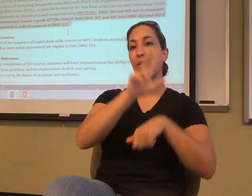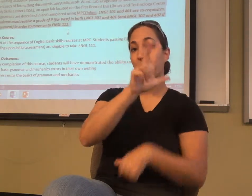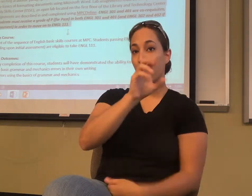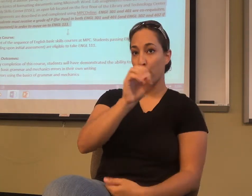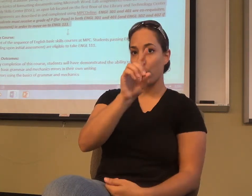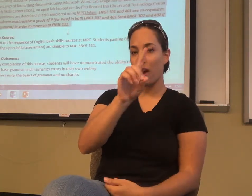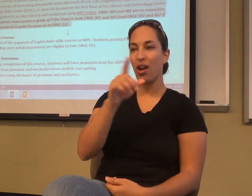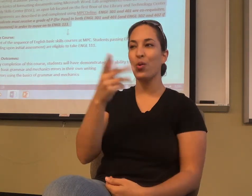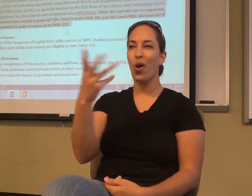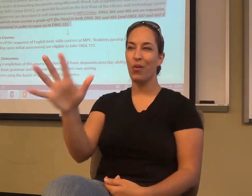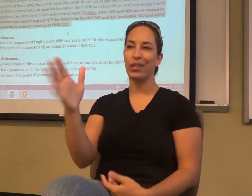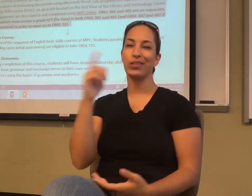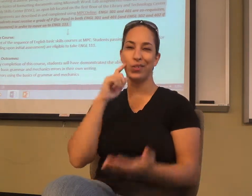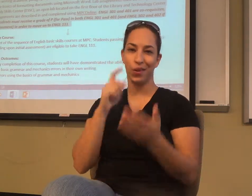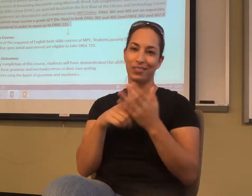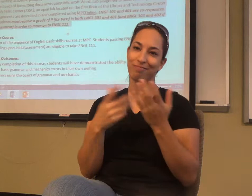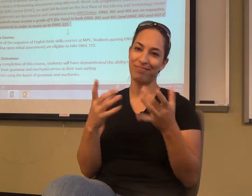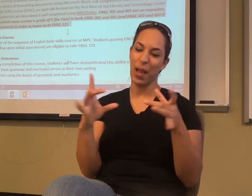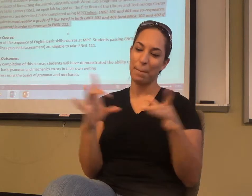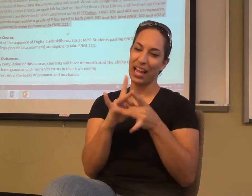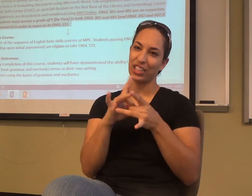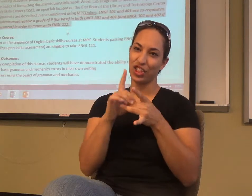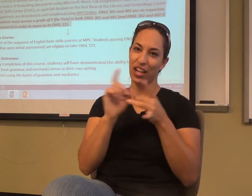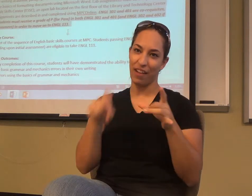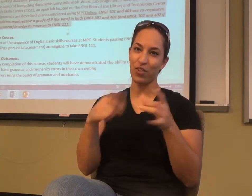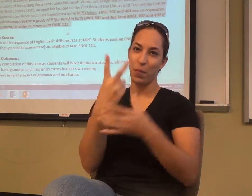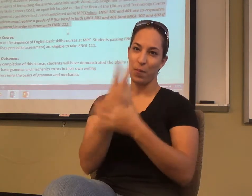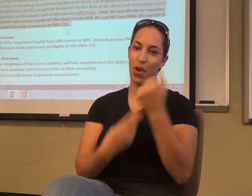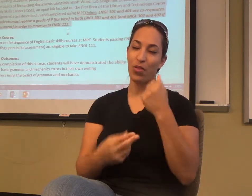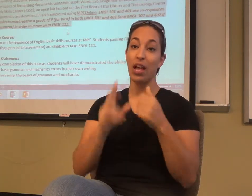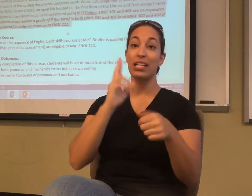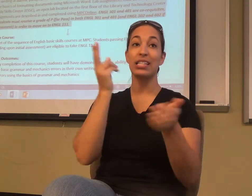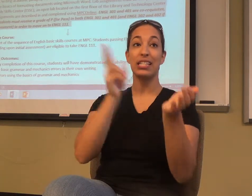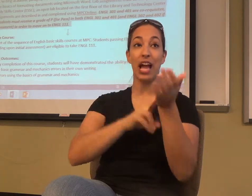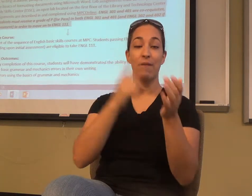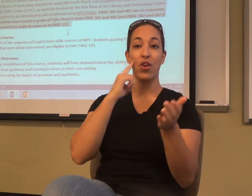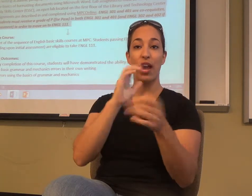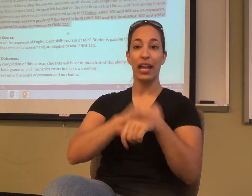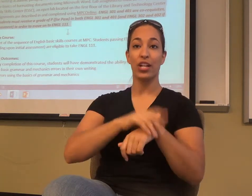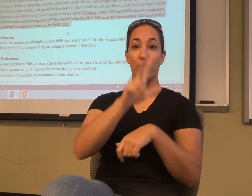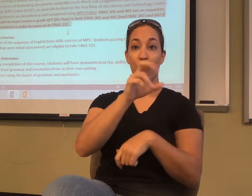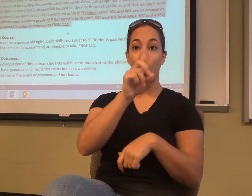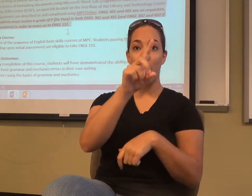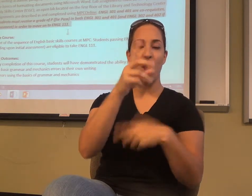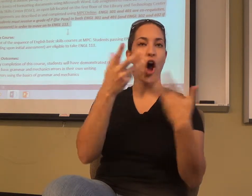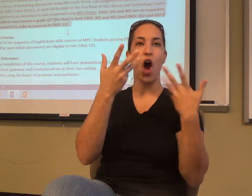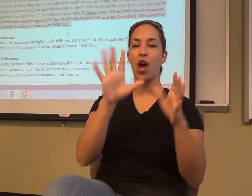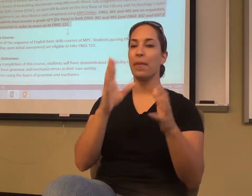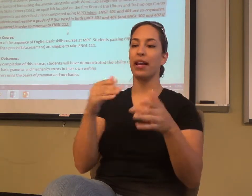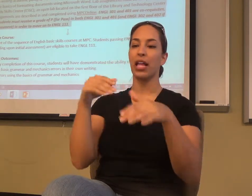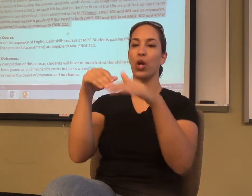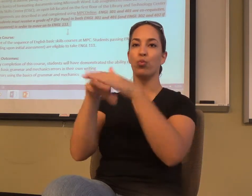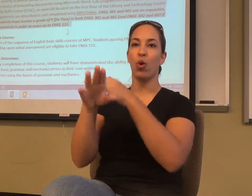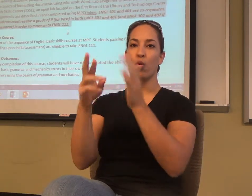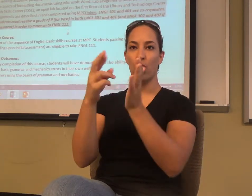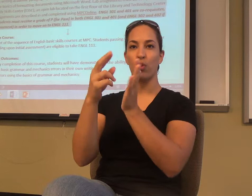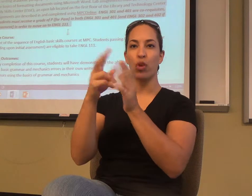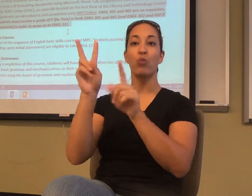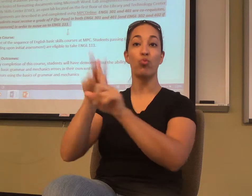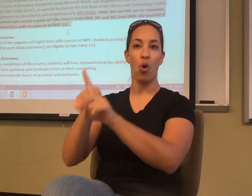package deal. When you signed up for English 301, you were automatically enrolled in English 401. What that means for you guys is that you've got